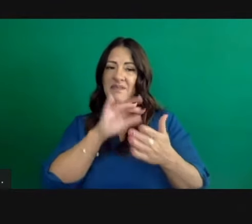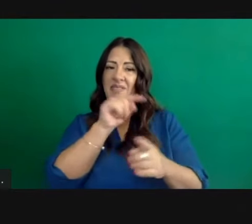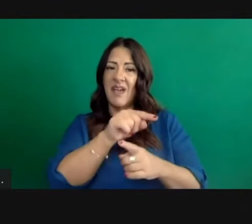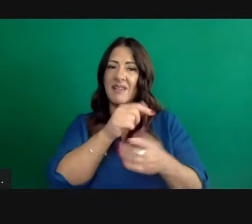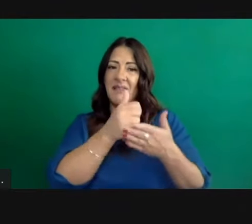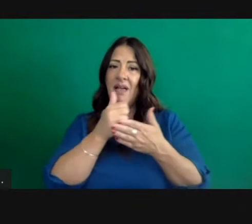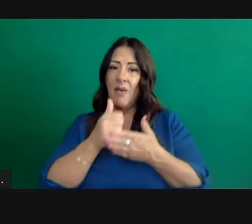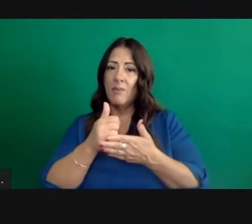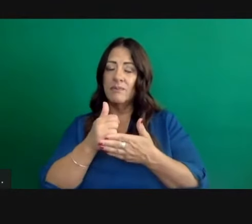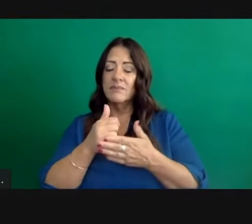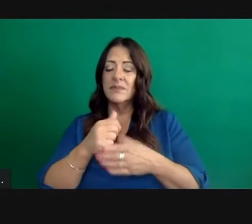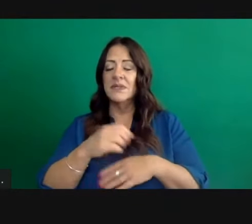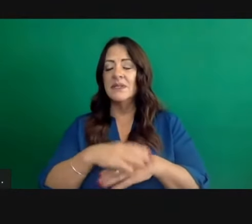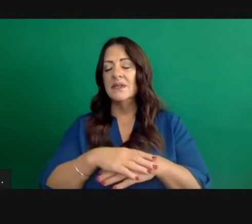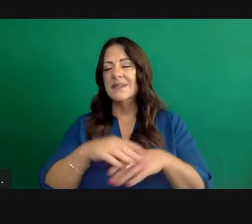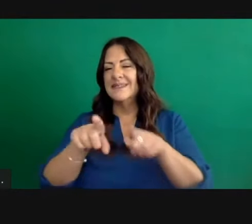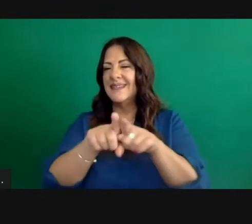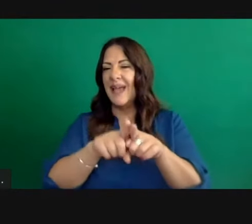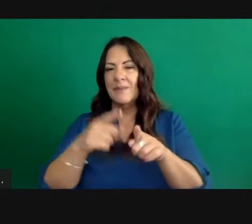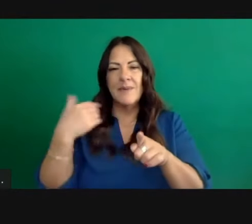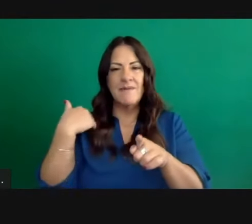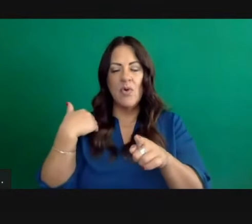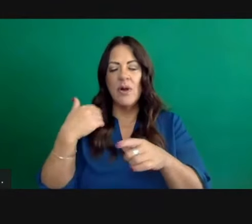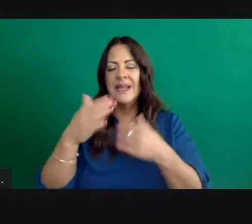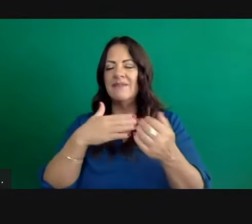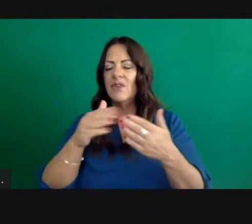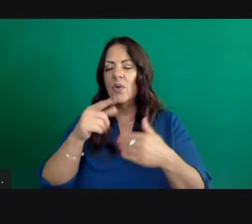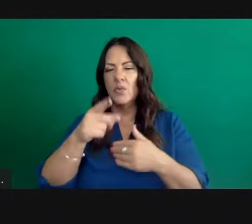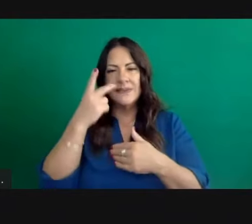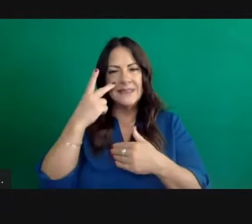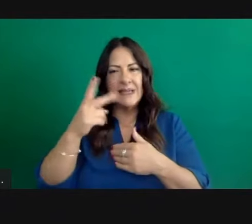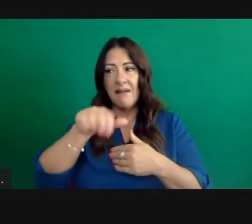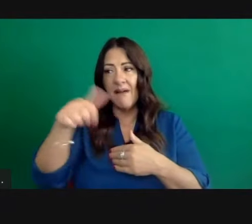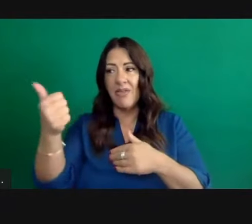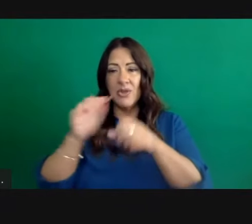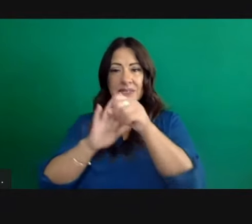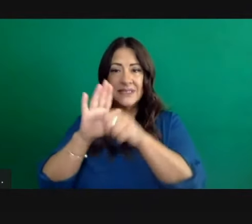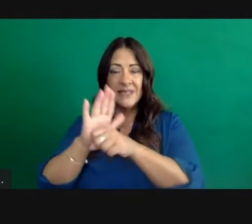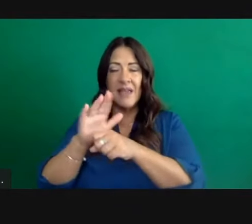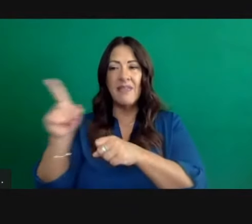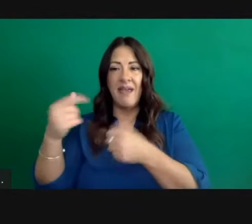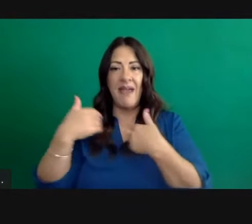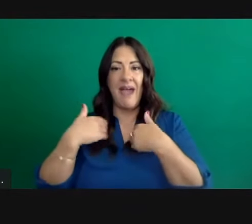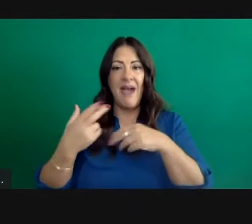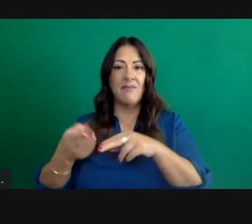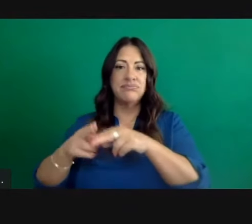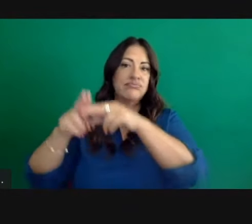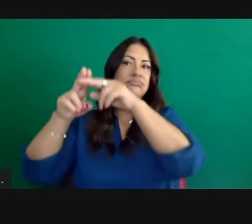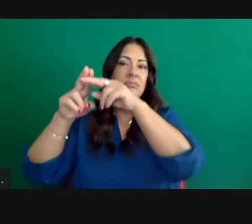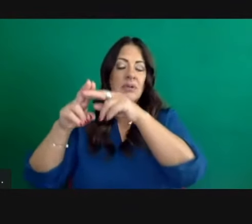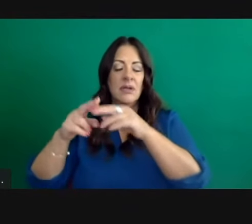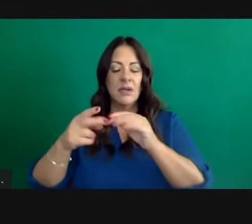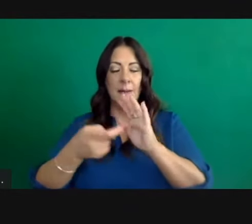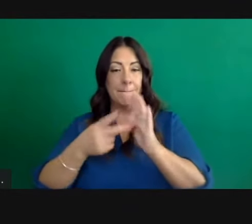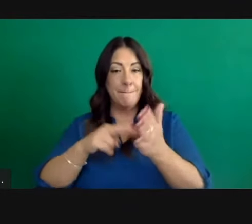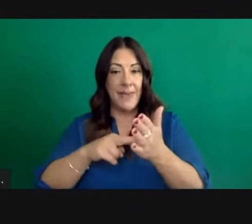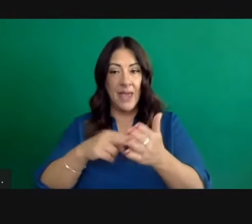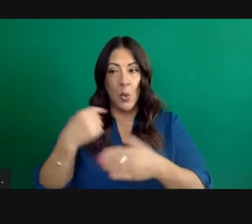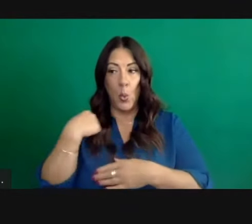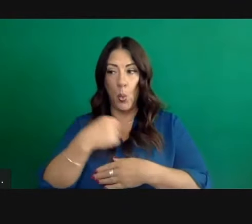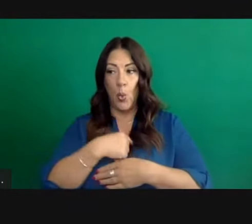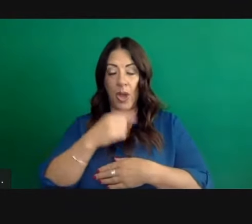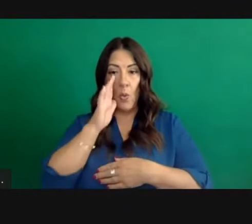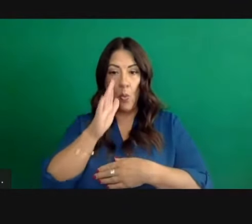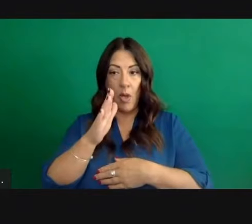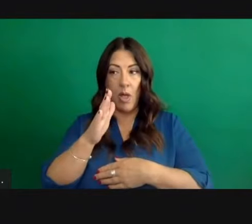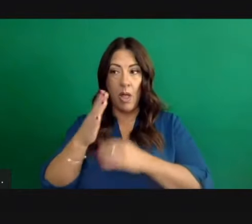said before, just because we've seen other parts of the country experience a surge, it's not a foregone conclusion that we'll just see it down